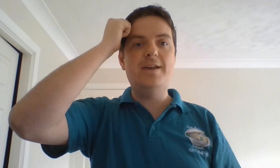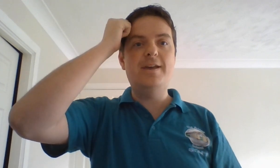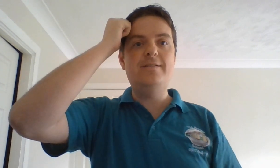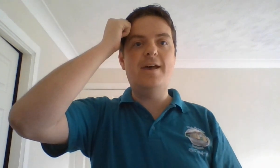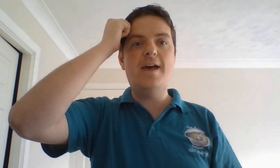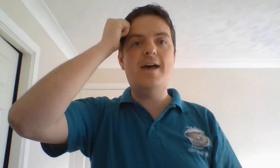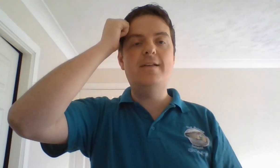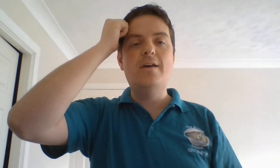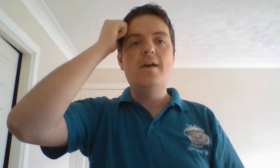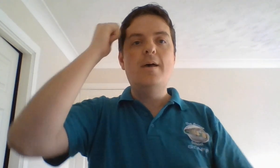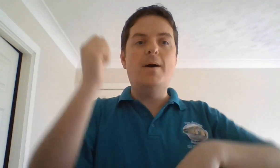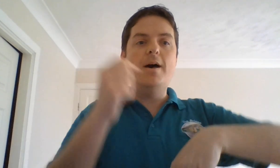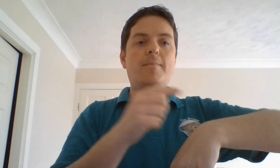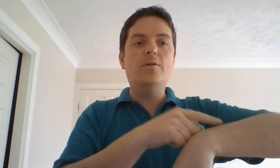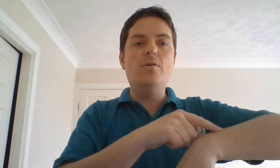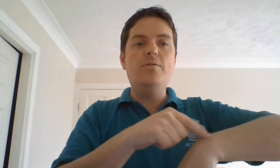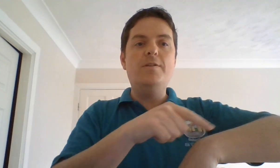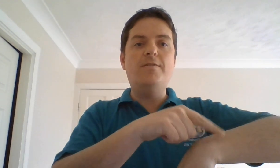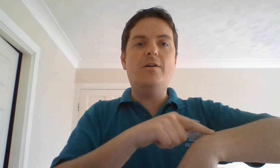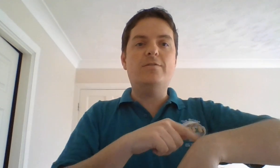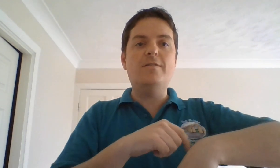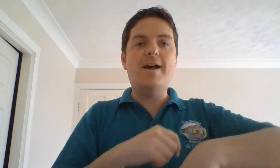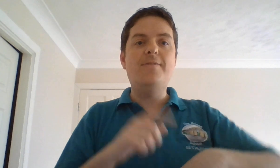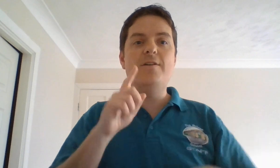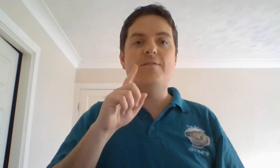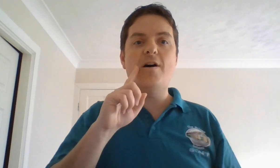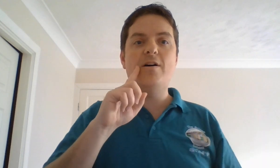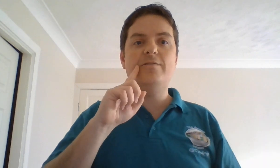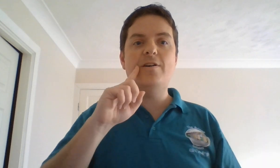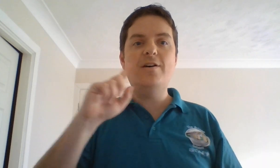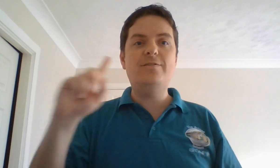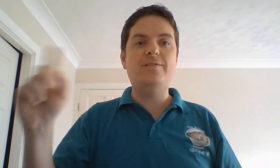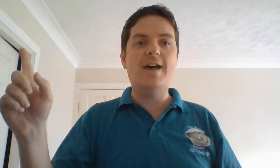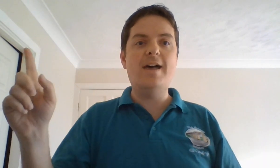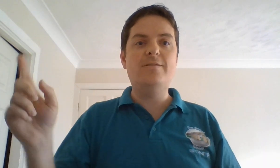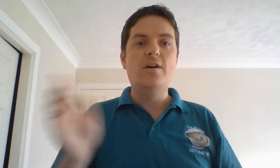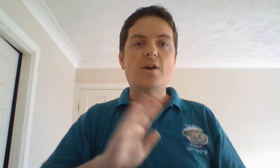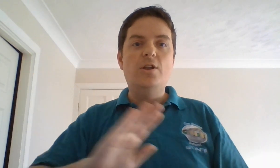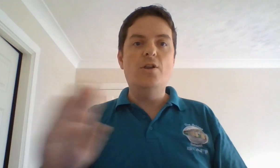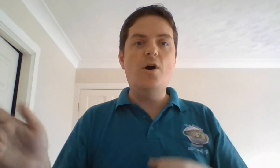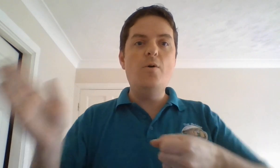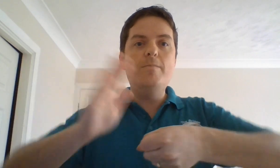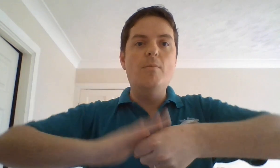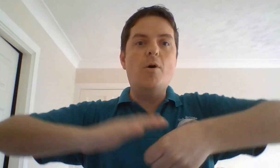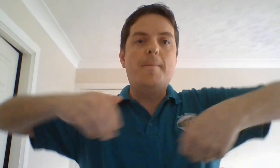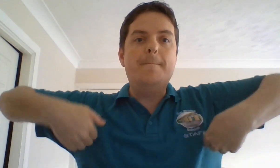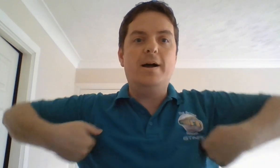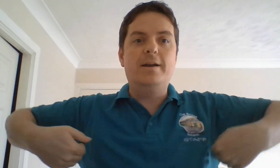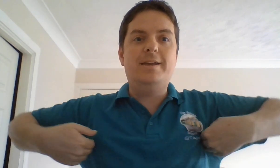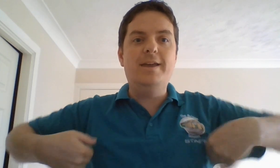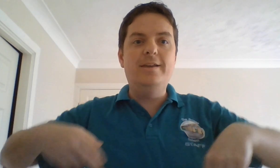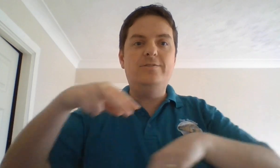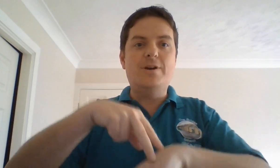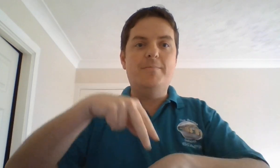his head. Mama called the doctor and the doctor said no more monkeys jumping